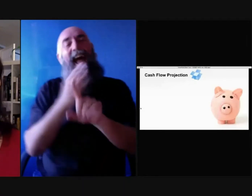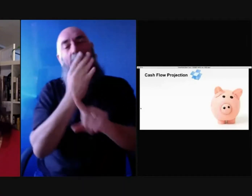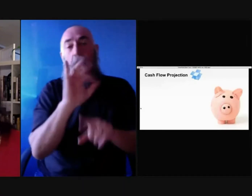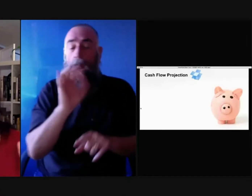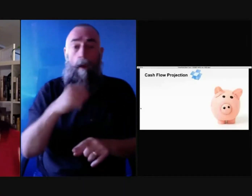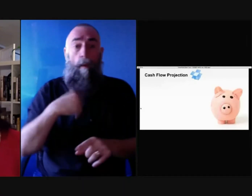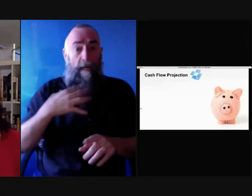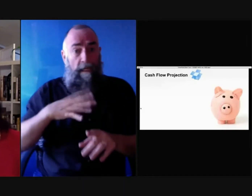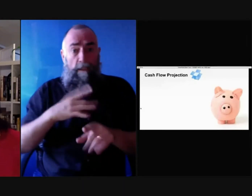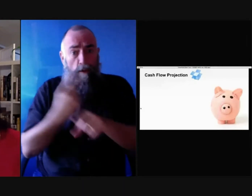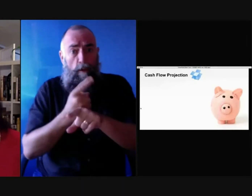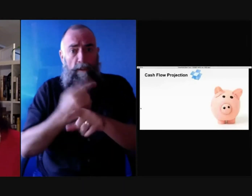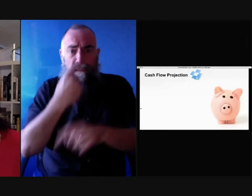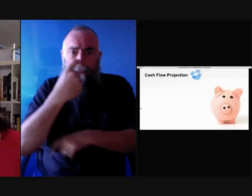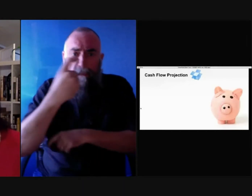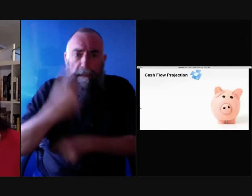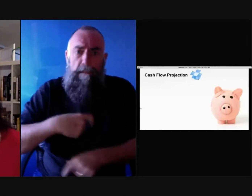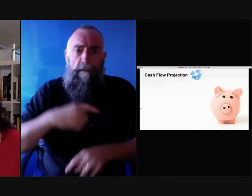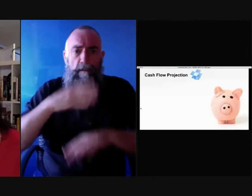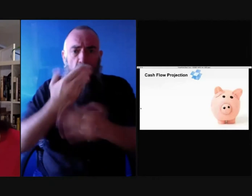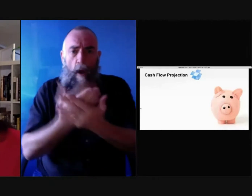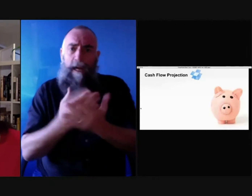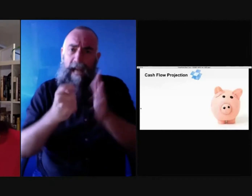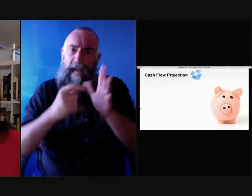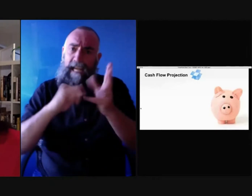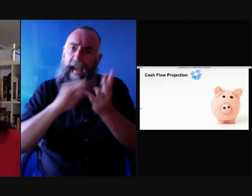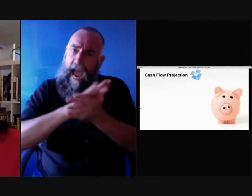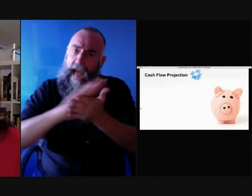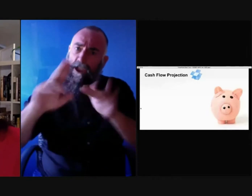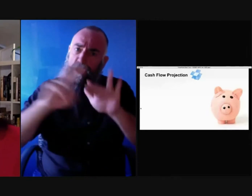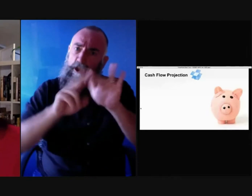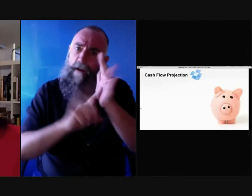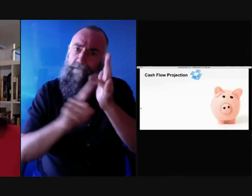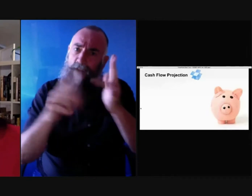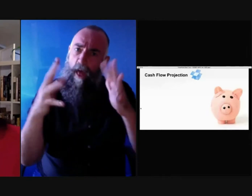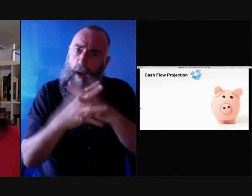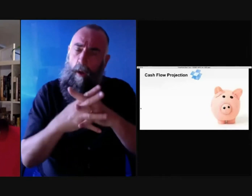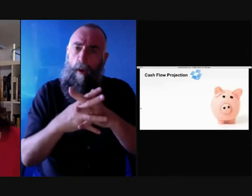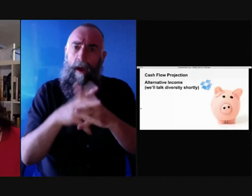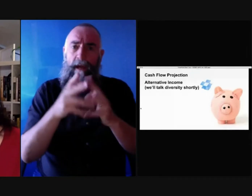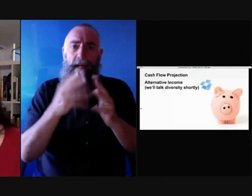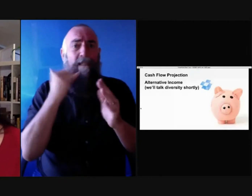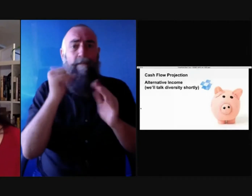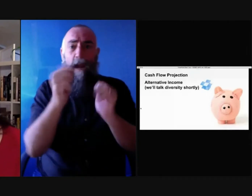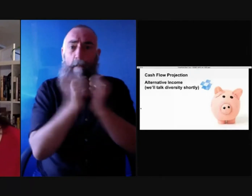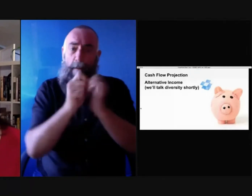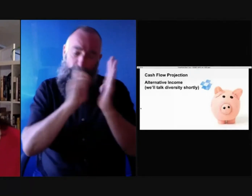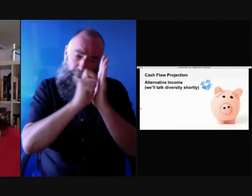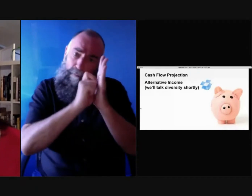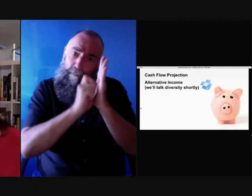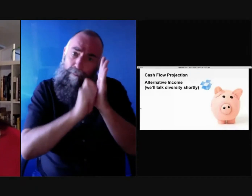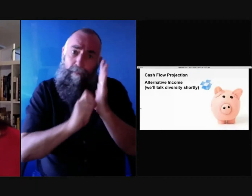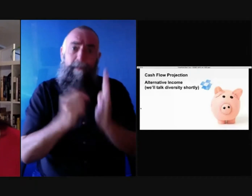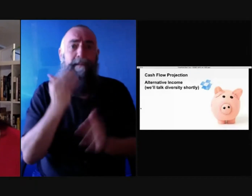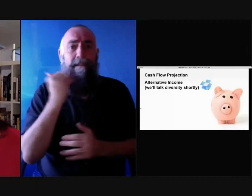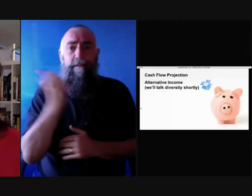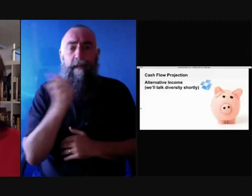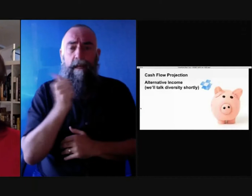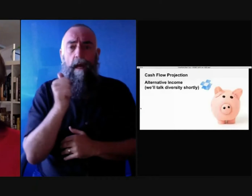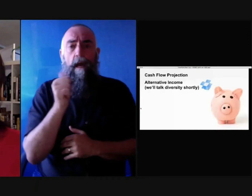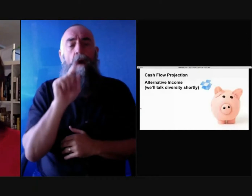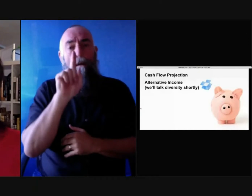projections. Even if it's just worked out on a bit of paper, it's a good start. We are going to talk about diversifying your